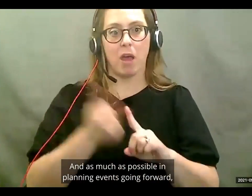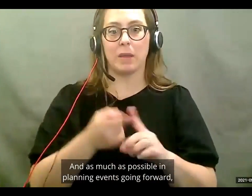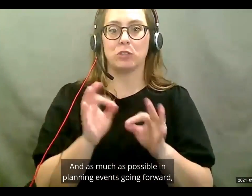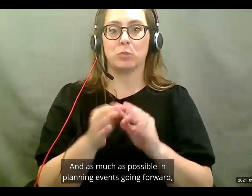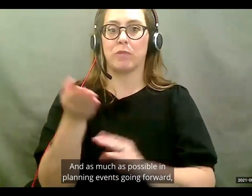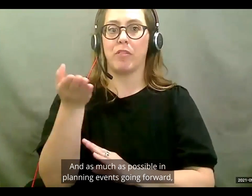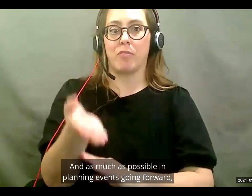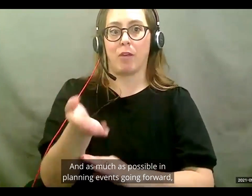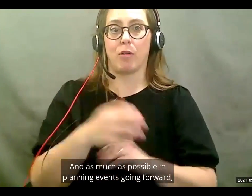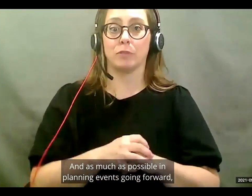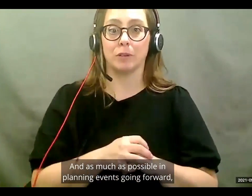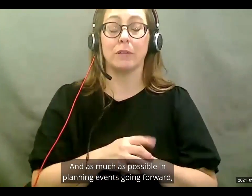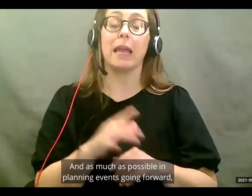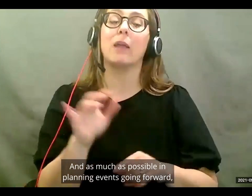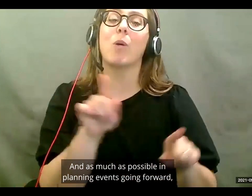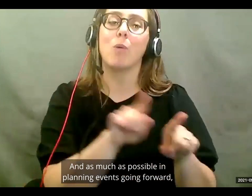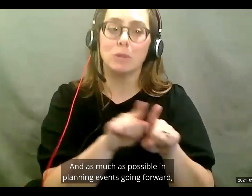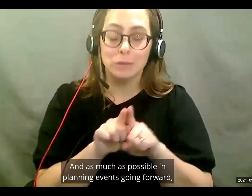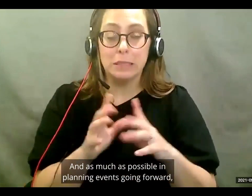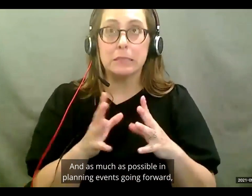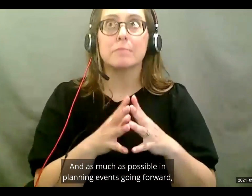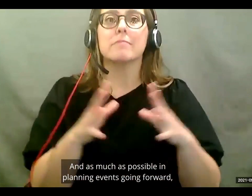And as much as possible